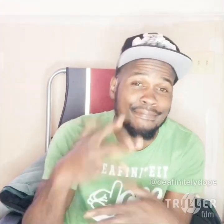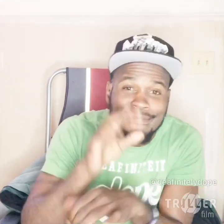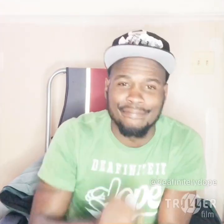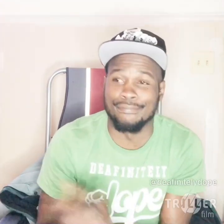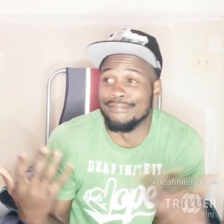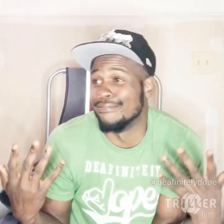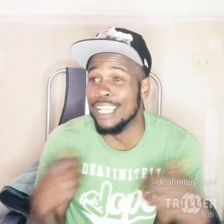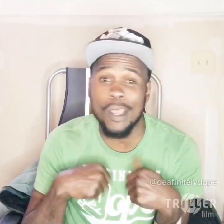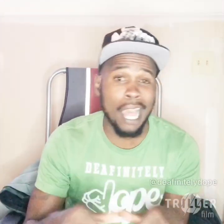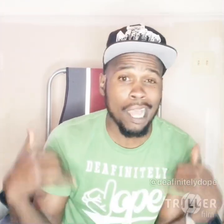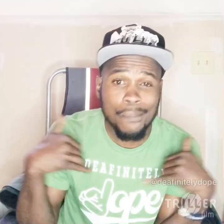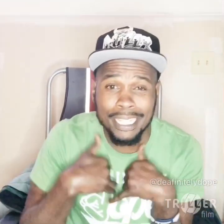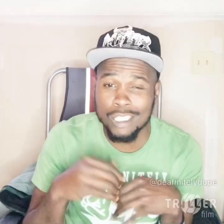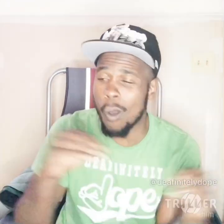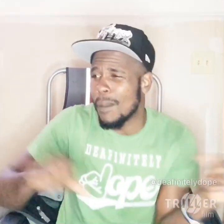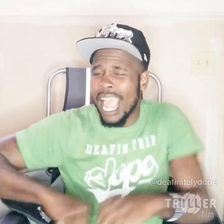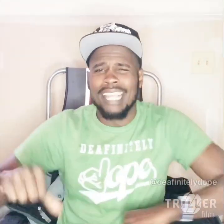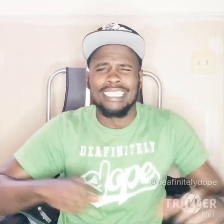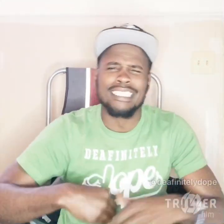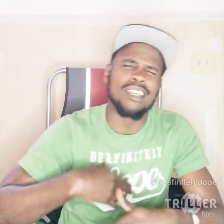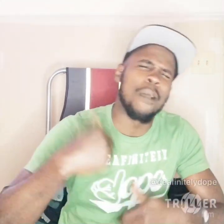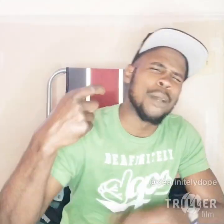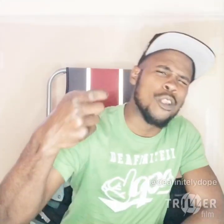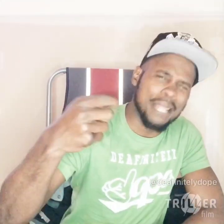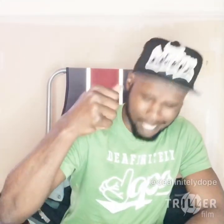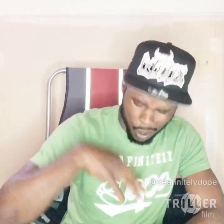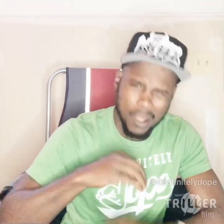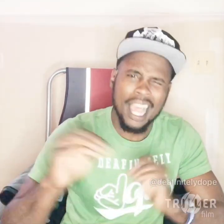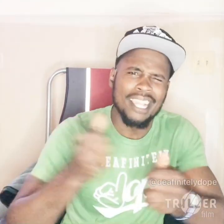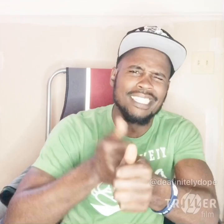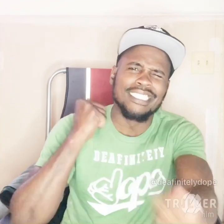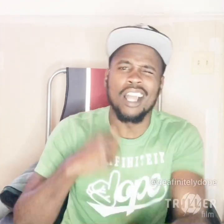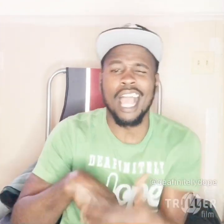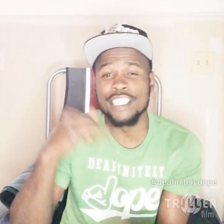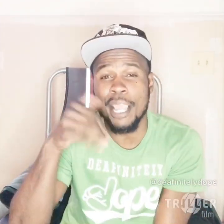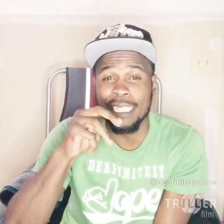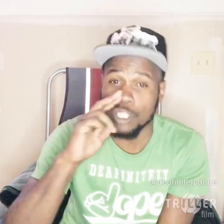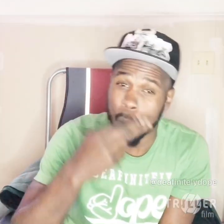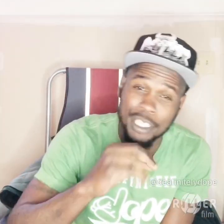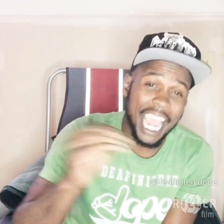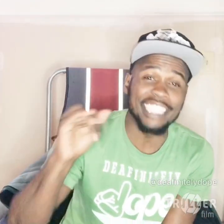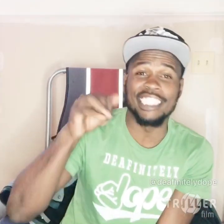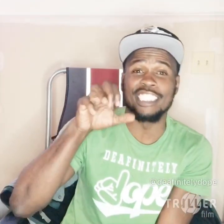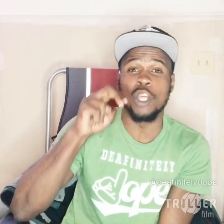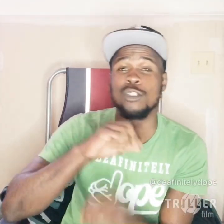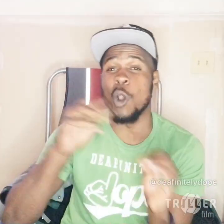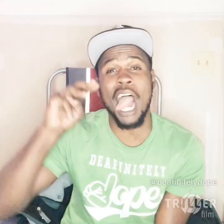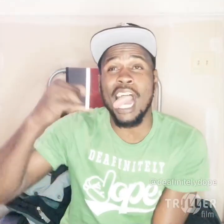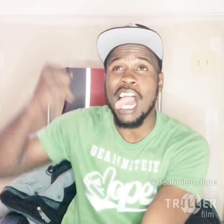Always. Still gotta let him in, no break. Still gotta burn him in, no lag. Still gotta jam, nigga, no checks. No jury, we so